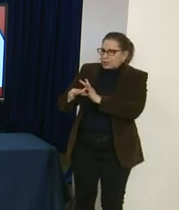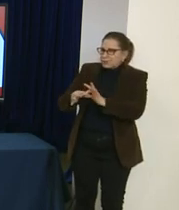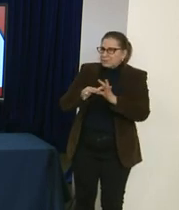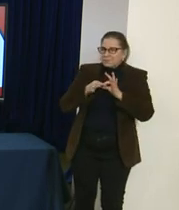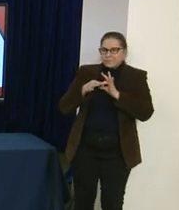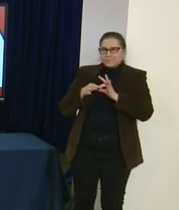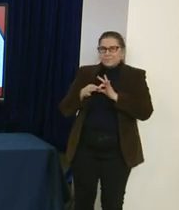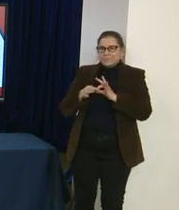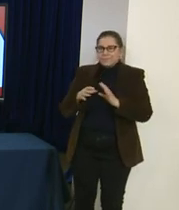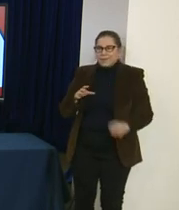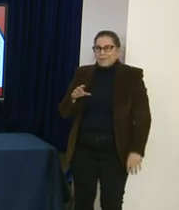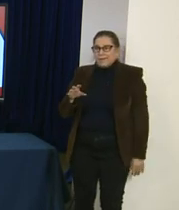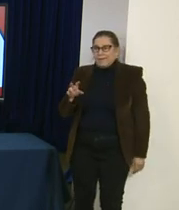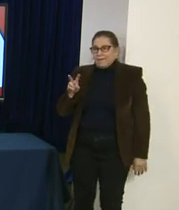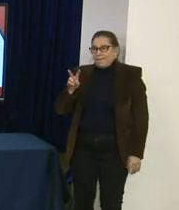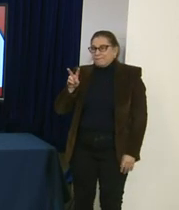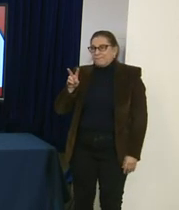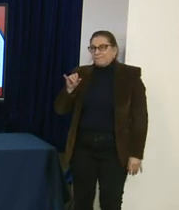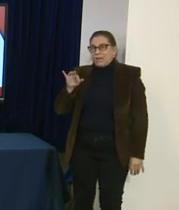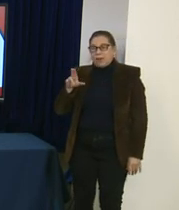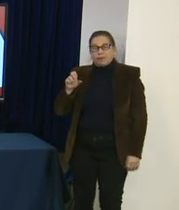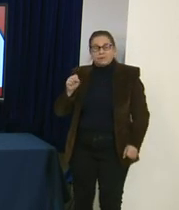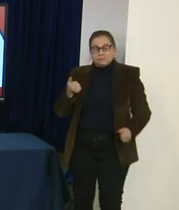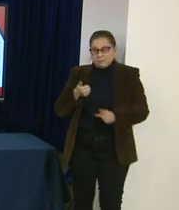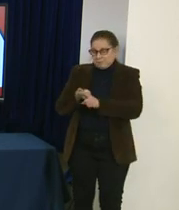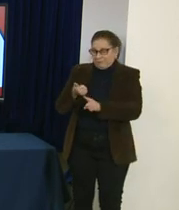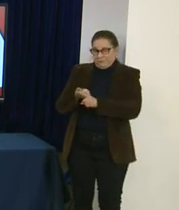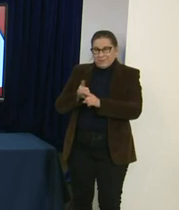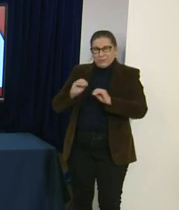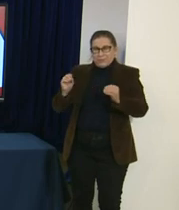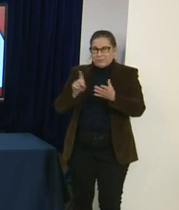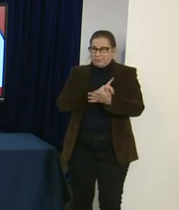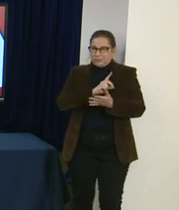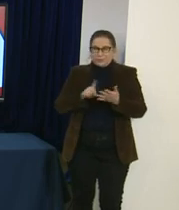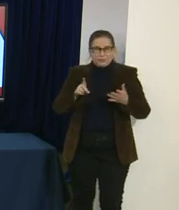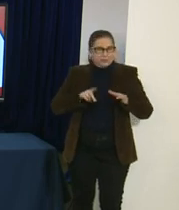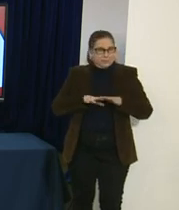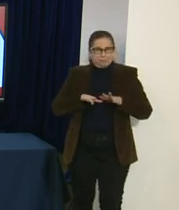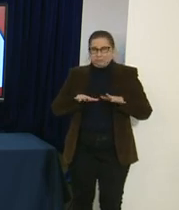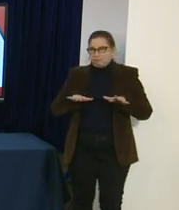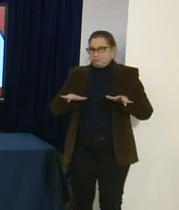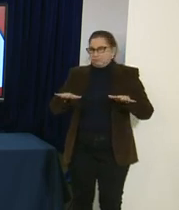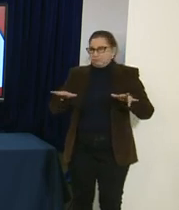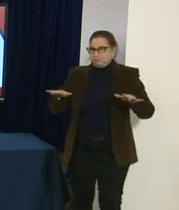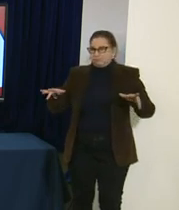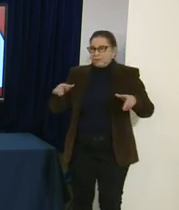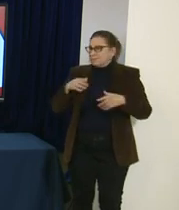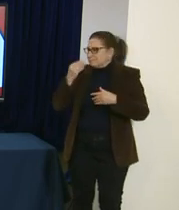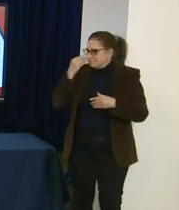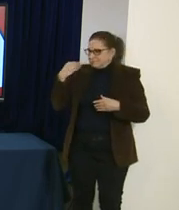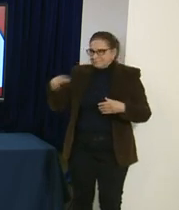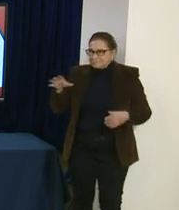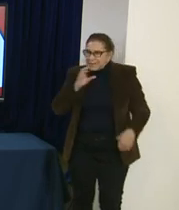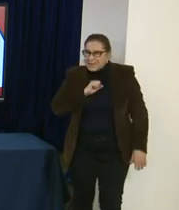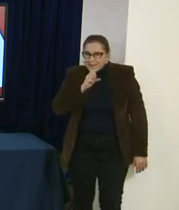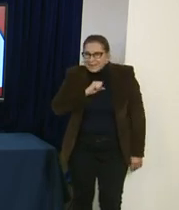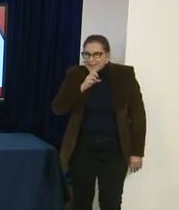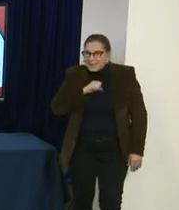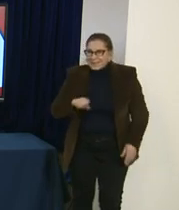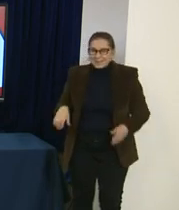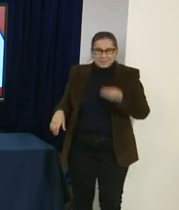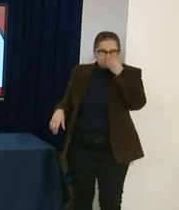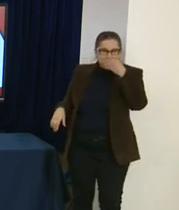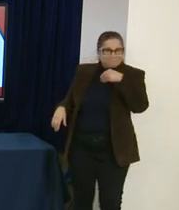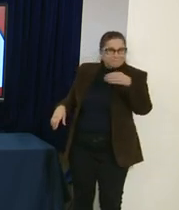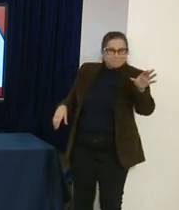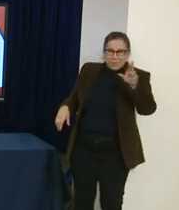gender, you can get it and you can pass it on. That's why everybody needs to stay at home. But we are here for you,